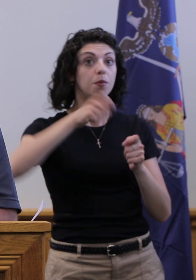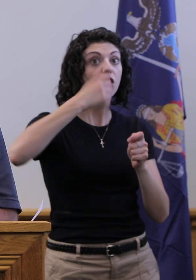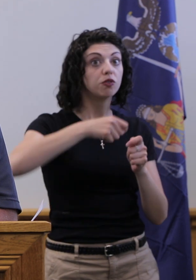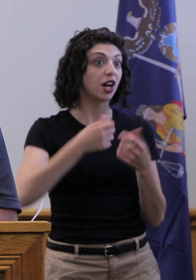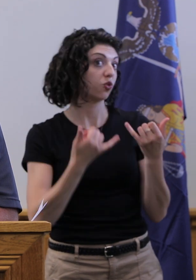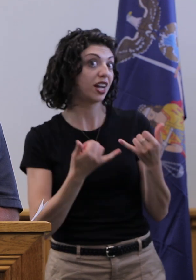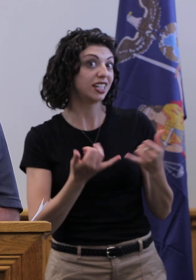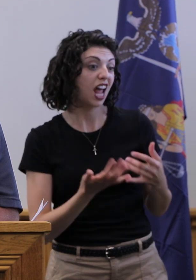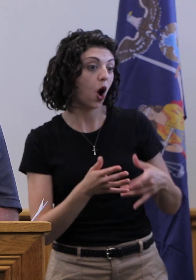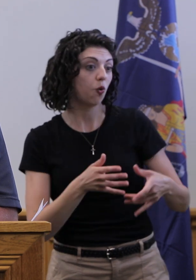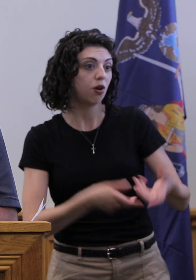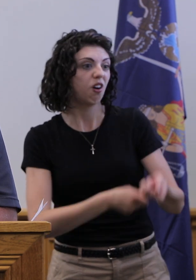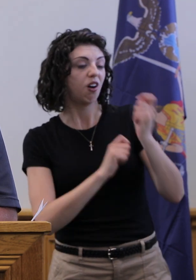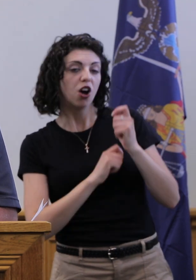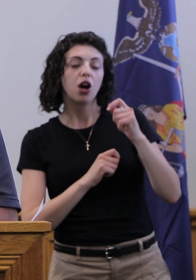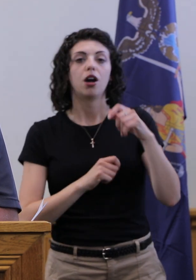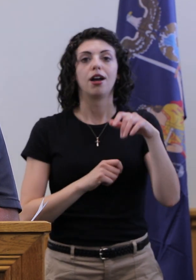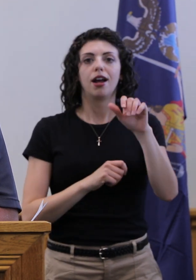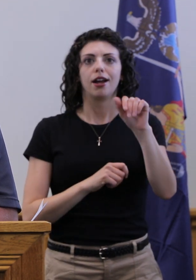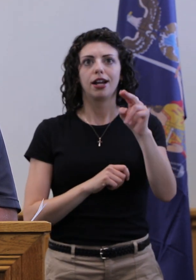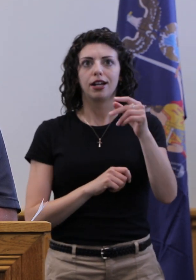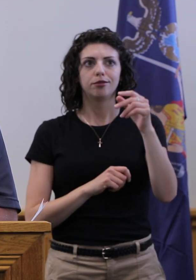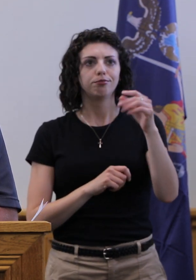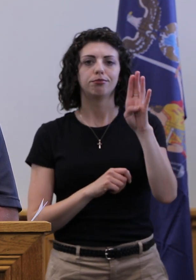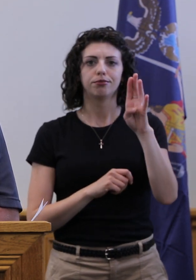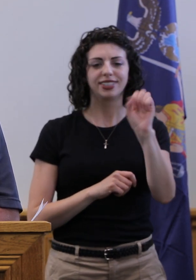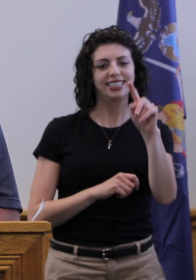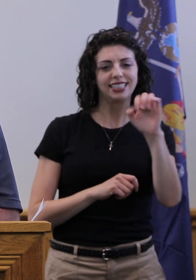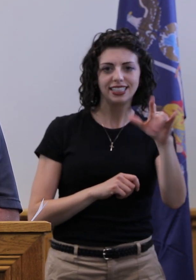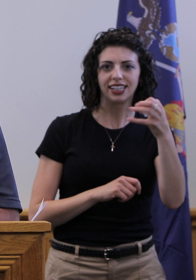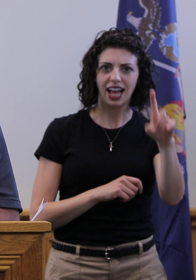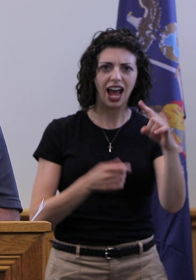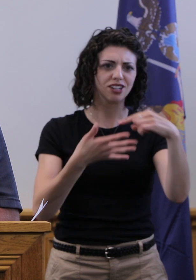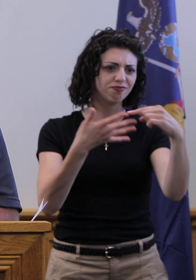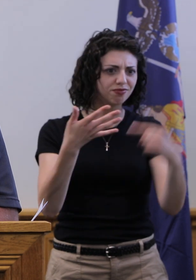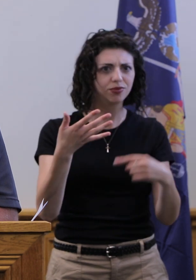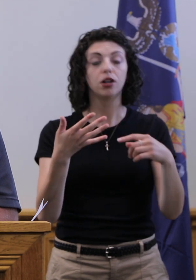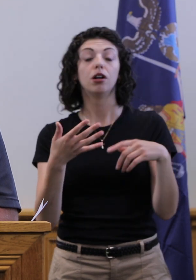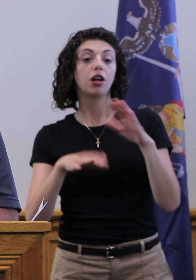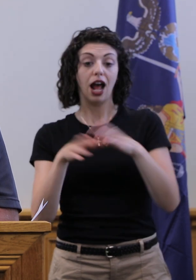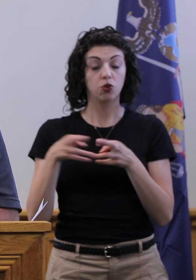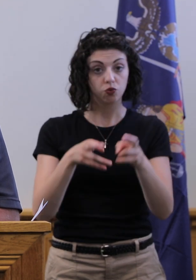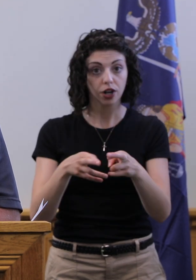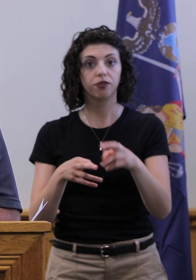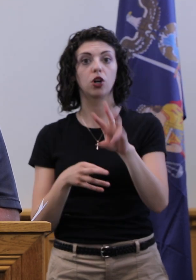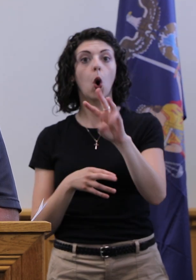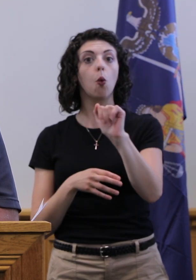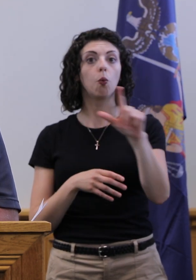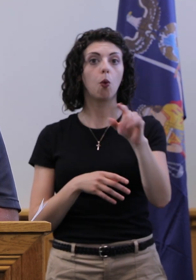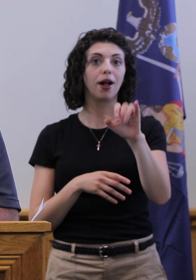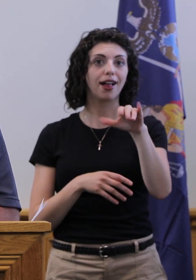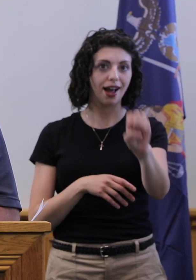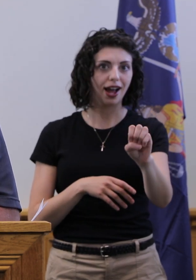trout, steelhead, and some small king salmon on Lake Ontario, and they're reporting walleye and bass on the rivers and on Oneida